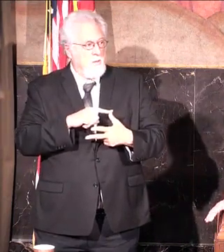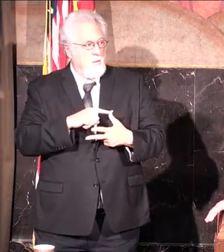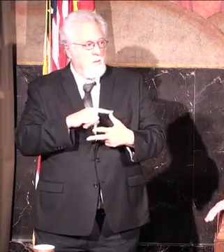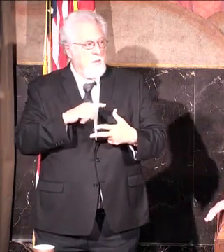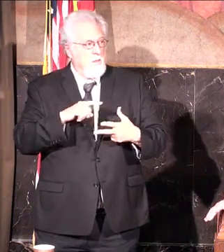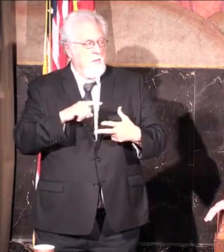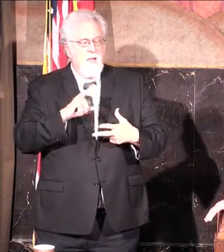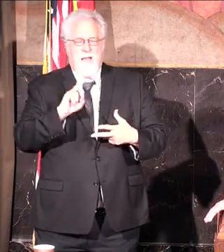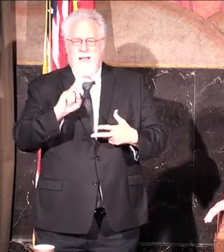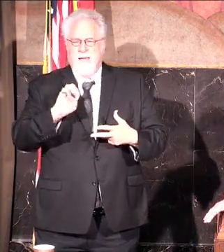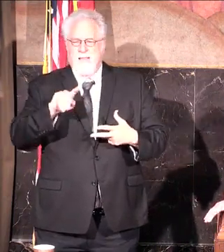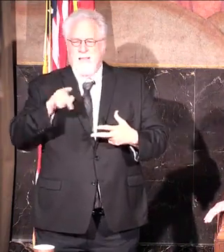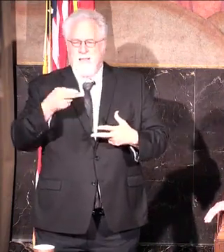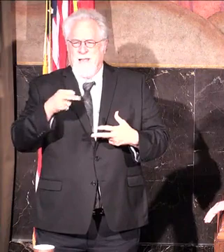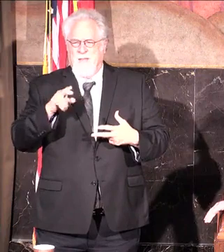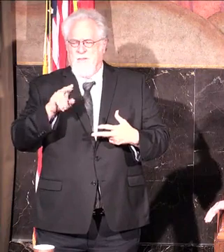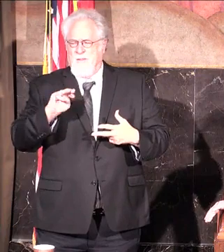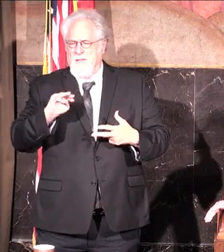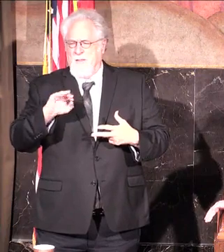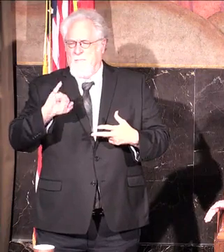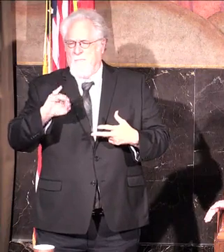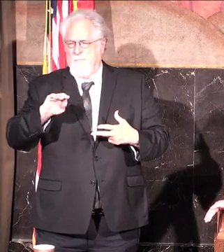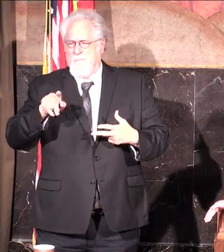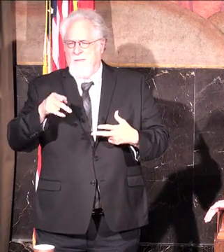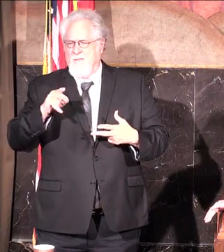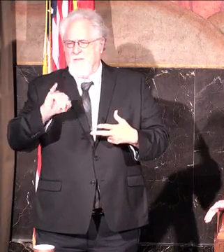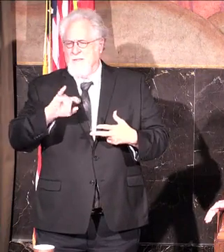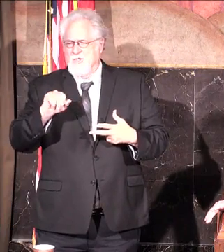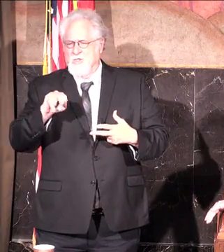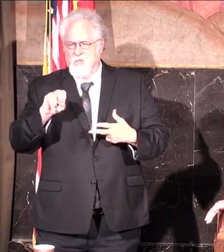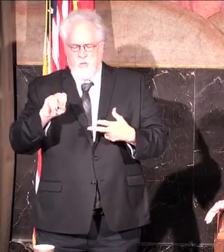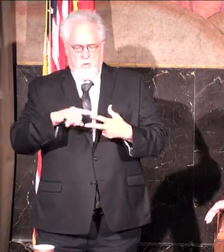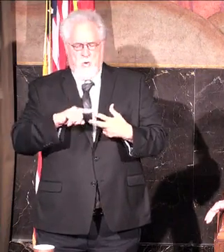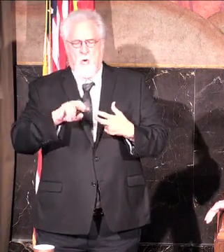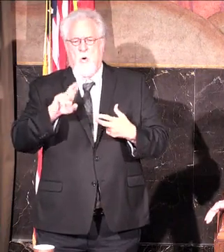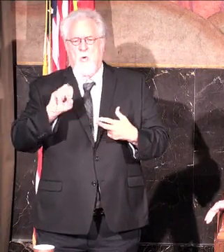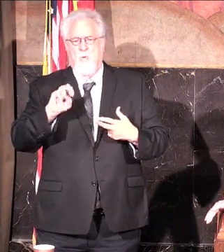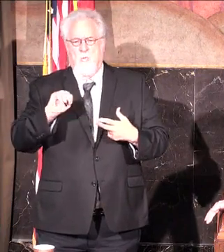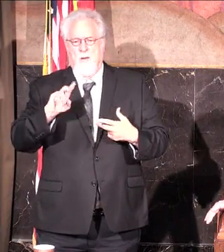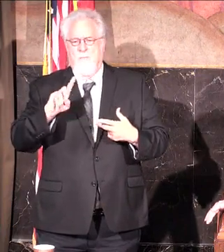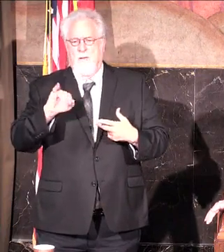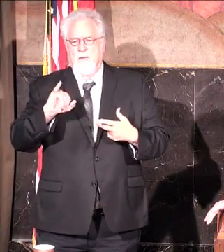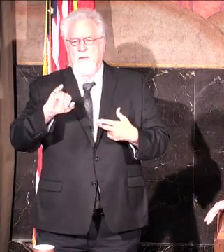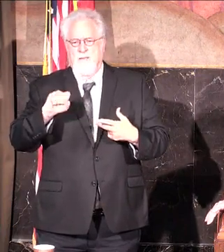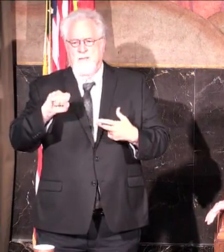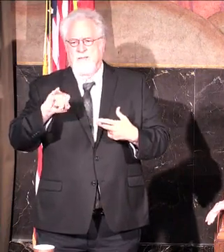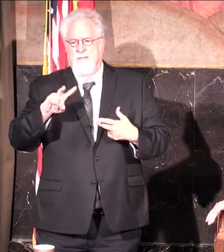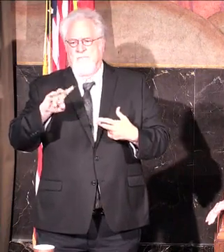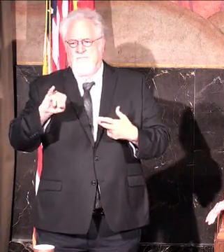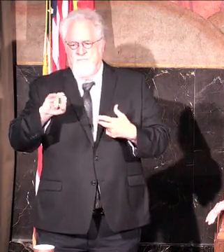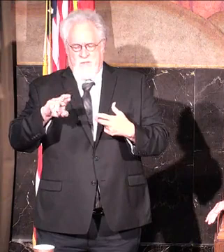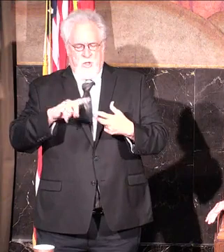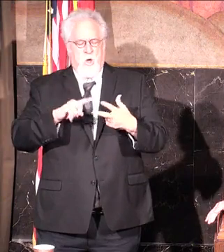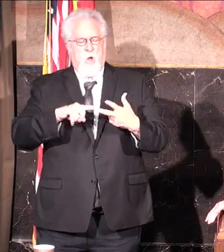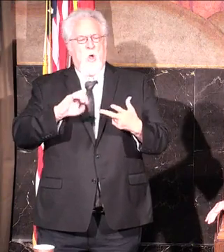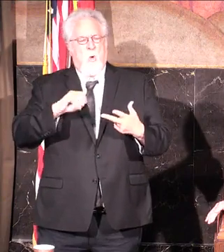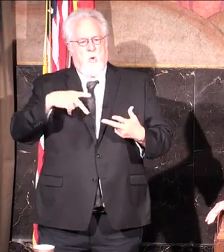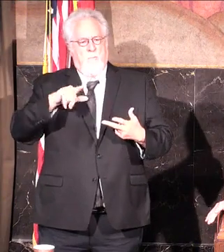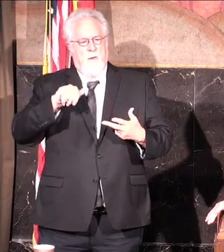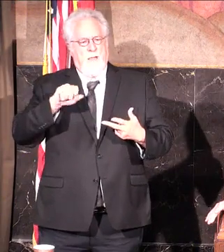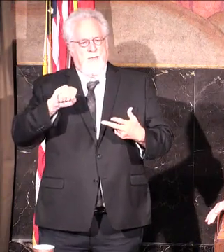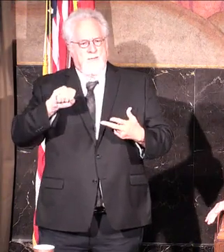dexamethasone, I think is the one, or whether it's remdesivir, or the convalescent plasma transfusion that was to a large